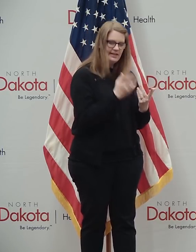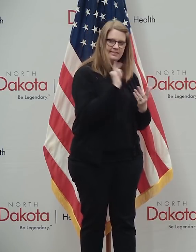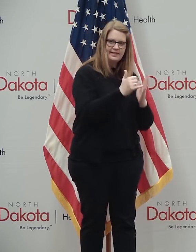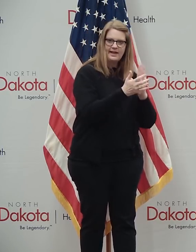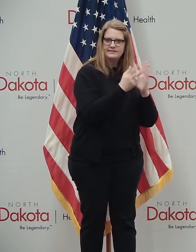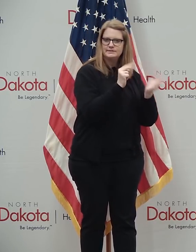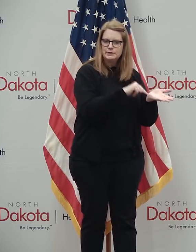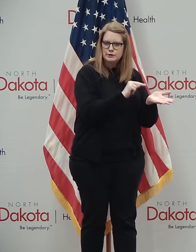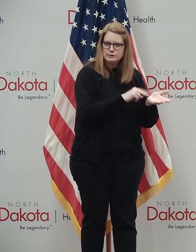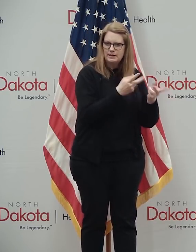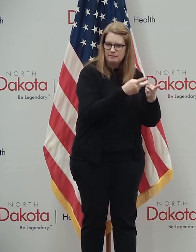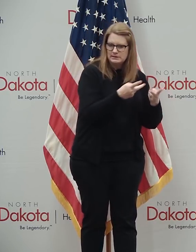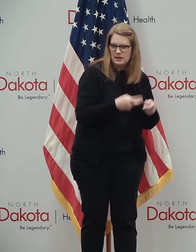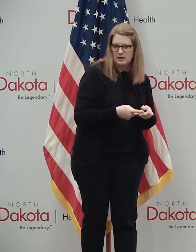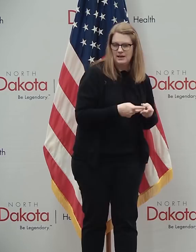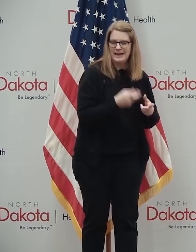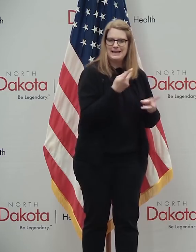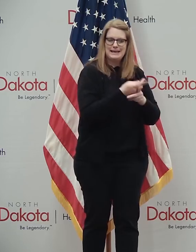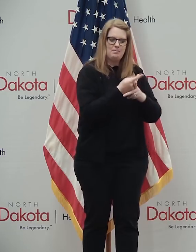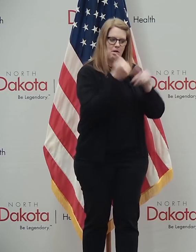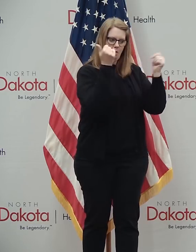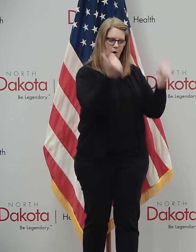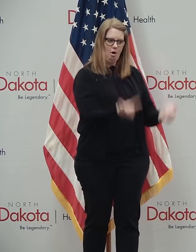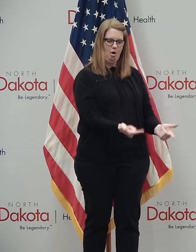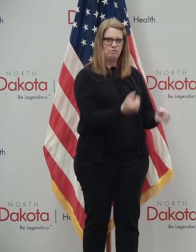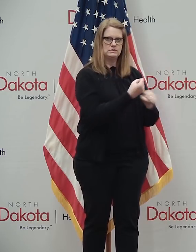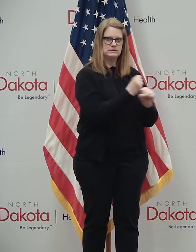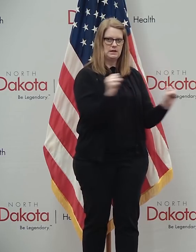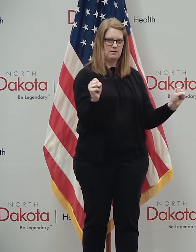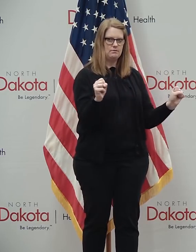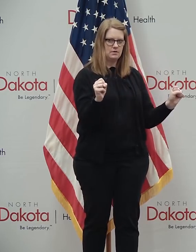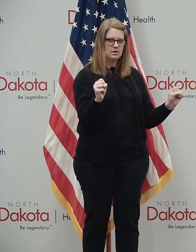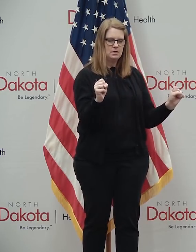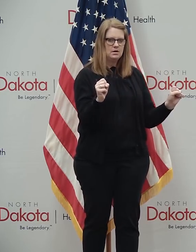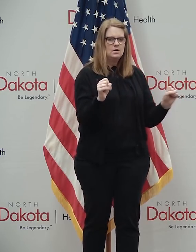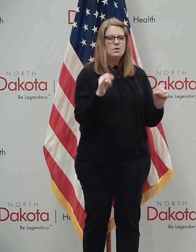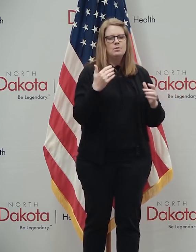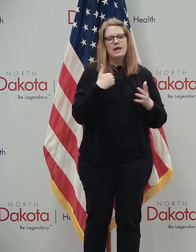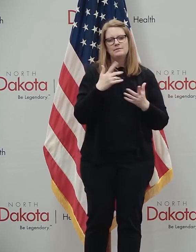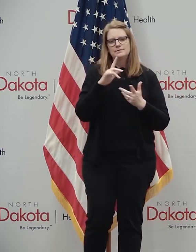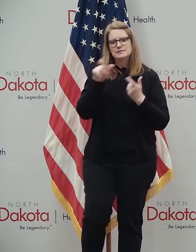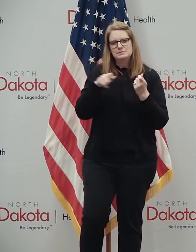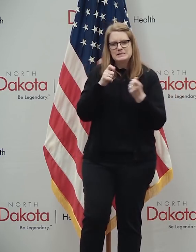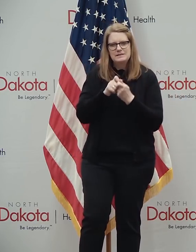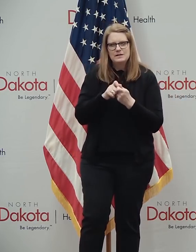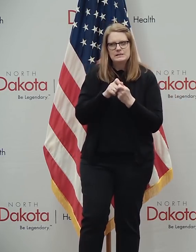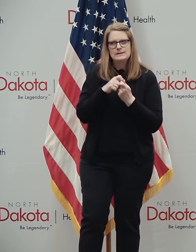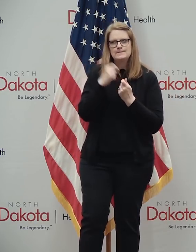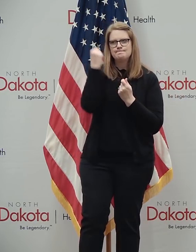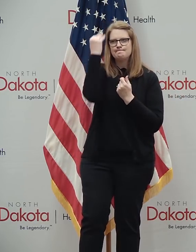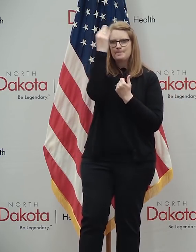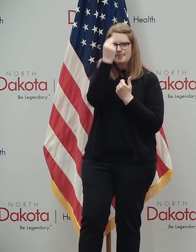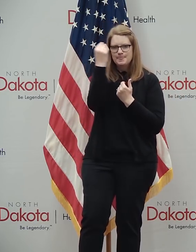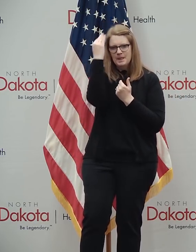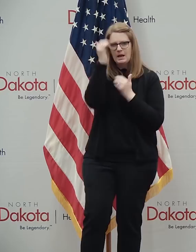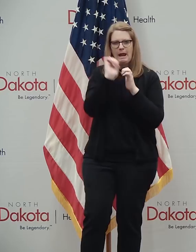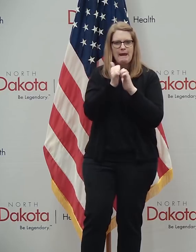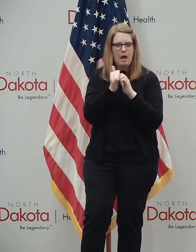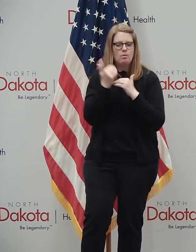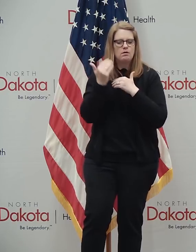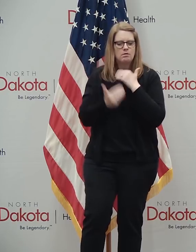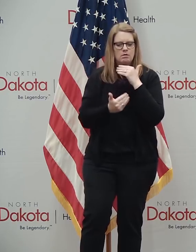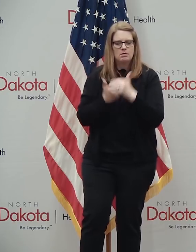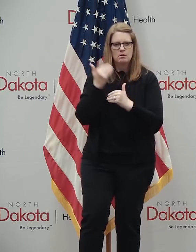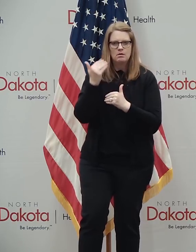facility, and keeping everybody safe. So it's, while we have specific algorithms or thought processes that we use to do this,